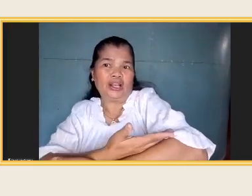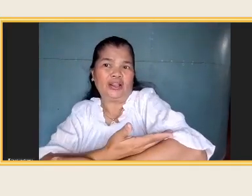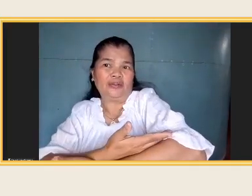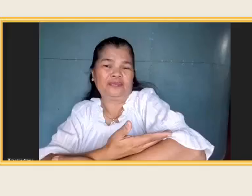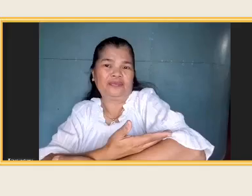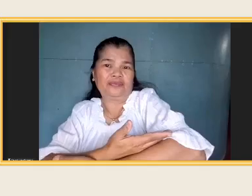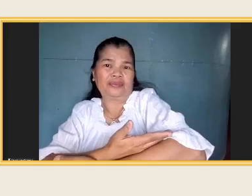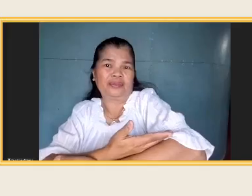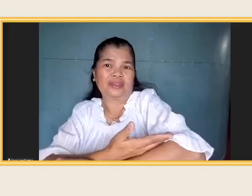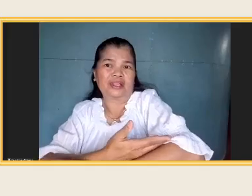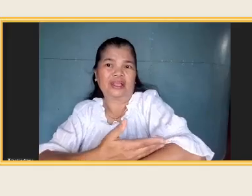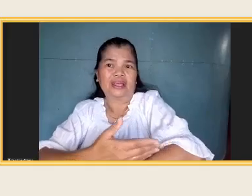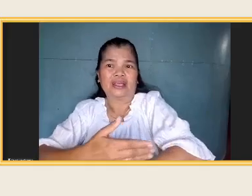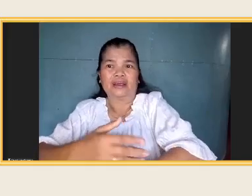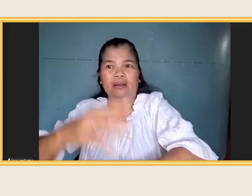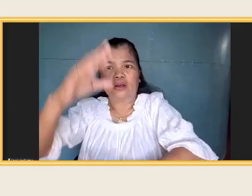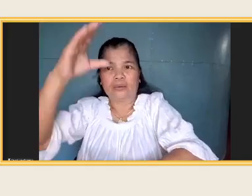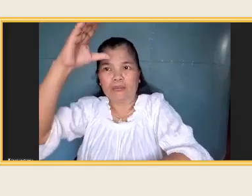Girl.